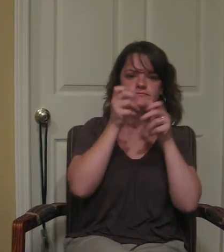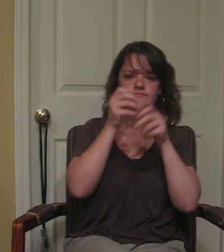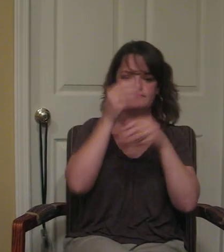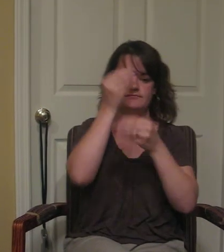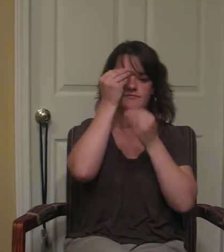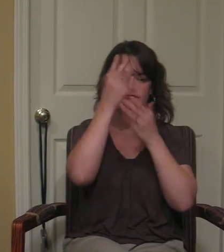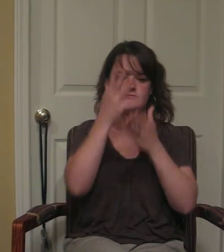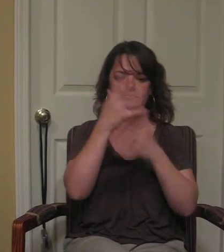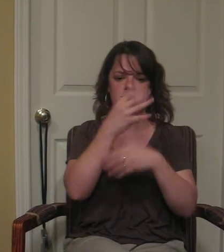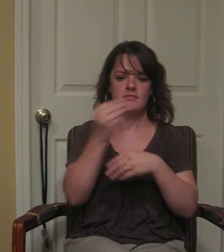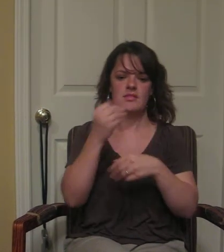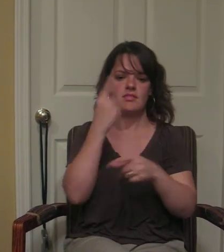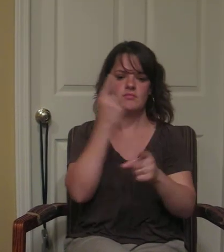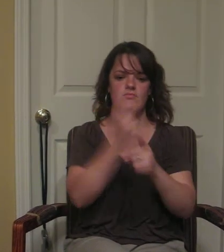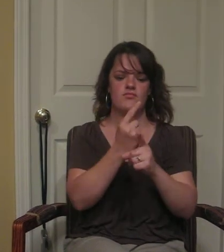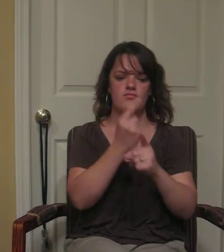interpretation simultaneously.